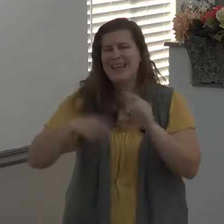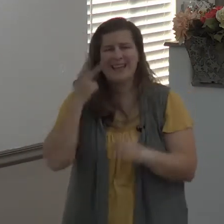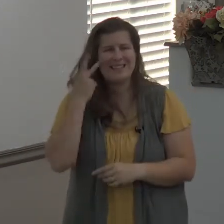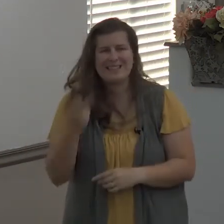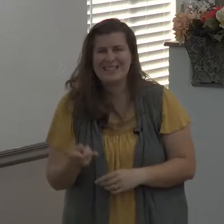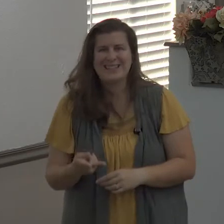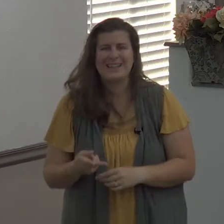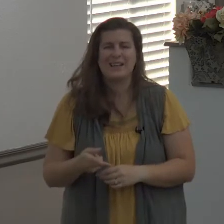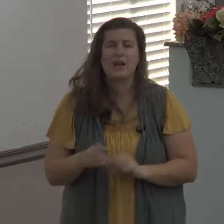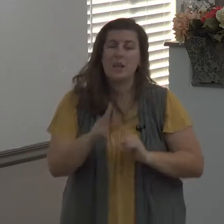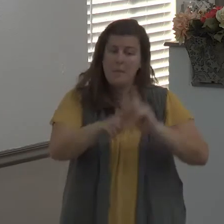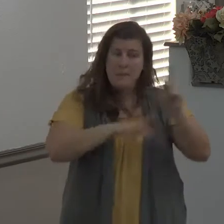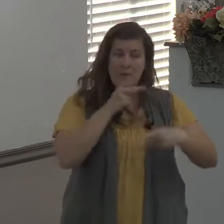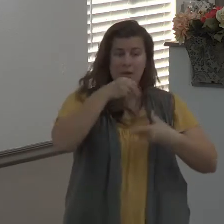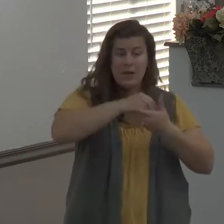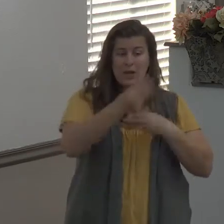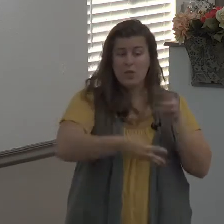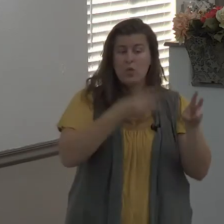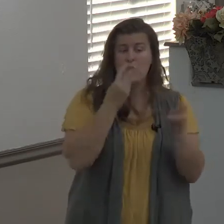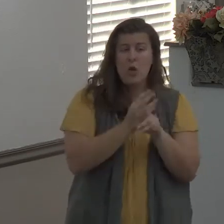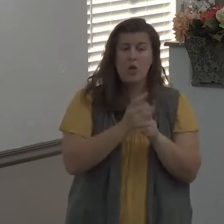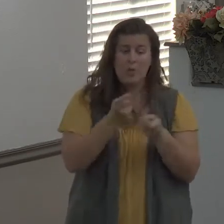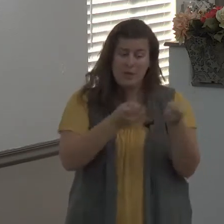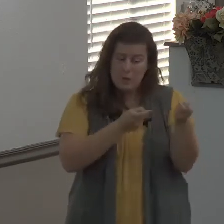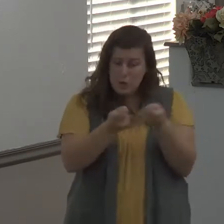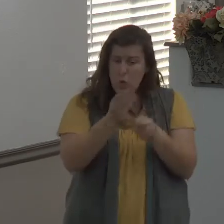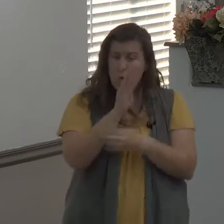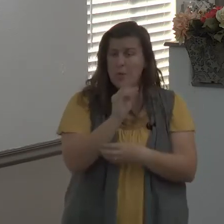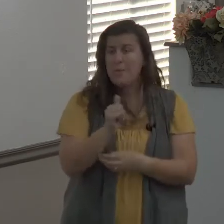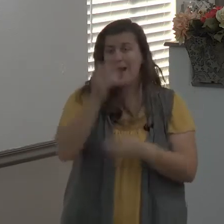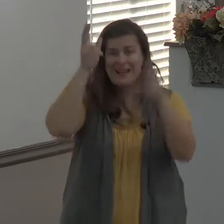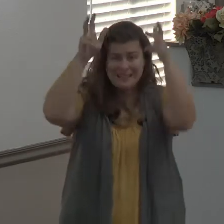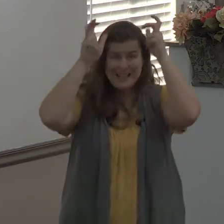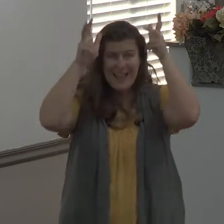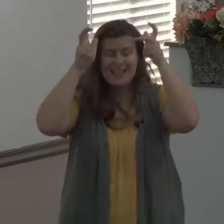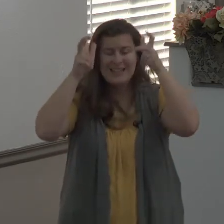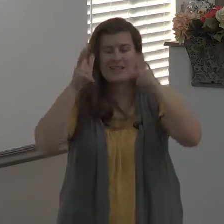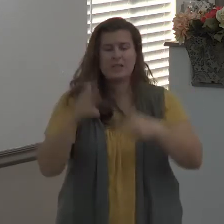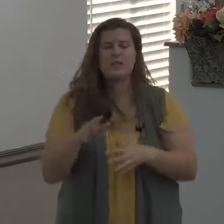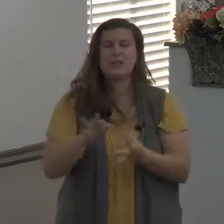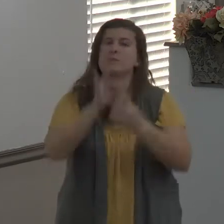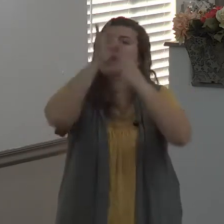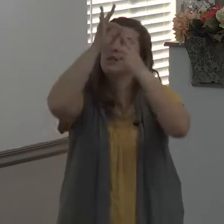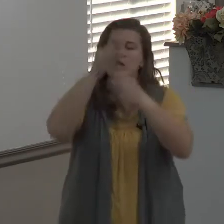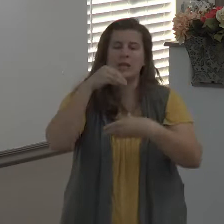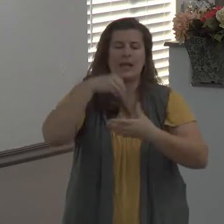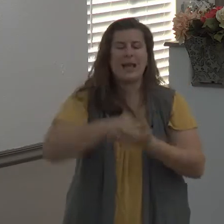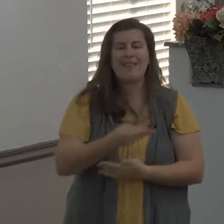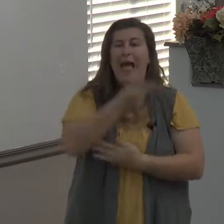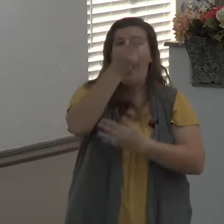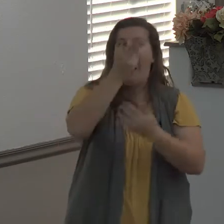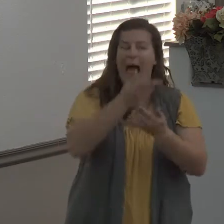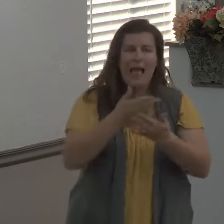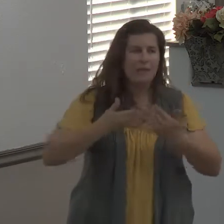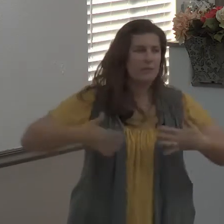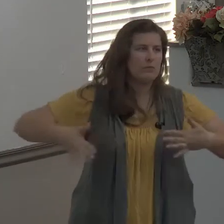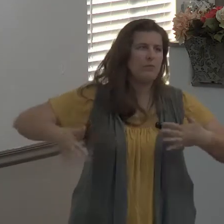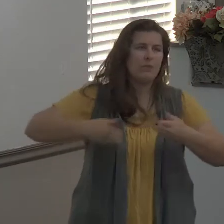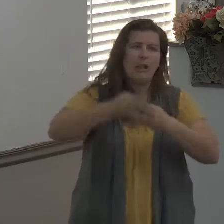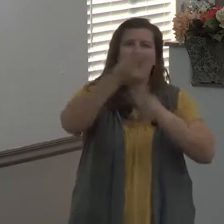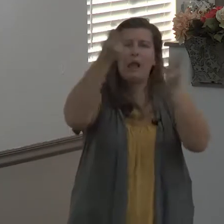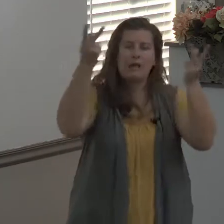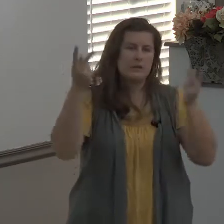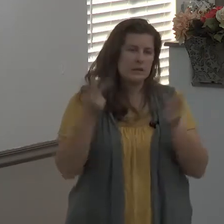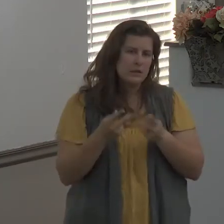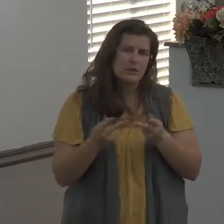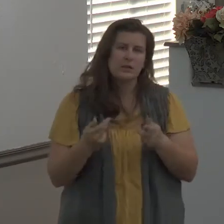is. That's what's going on behind the scenes. These people are being manipulated by Satan in